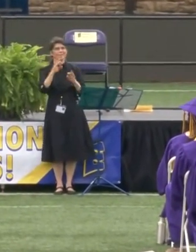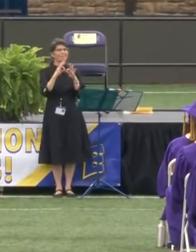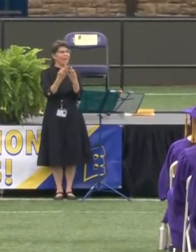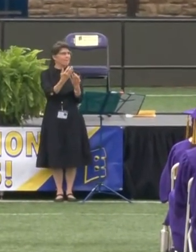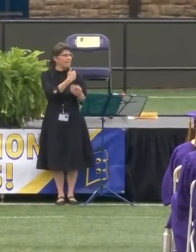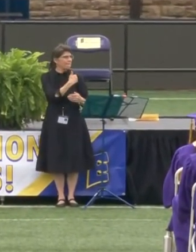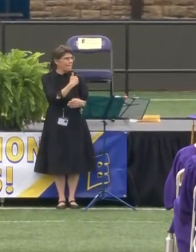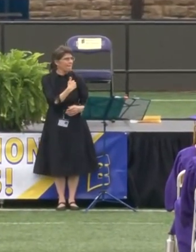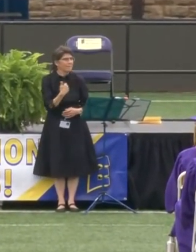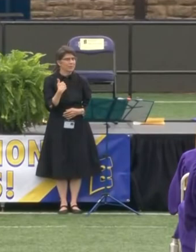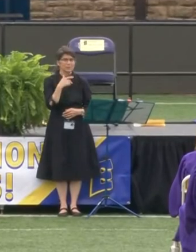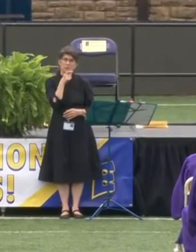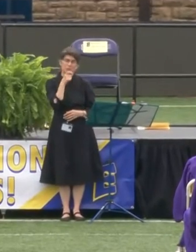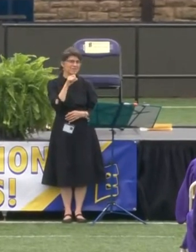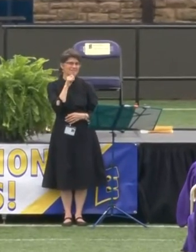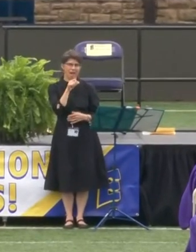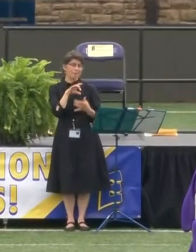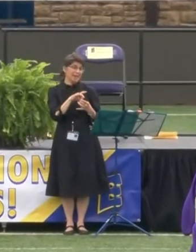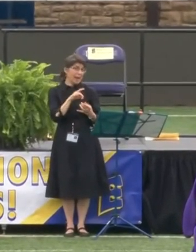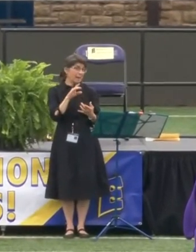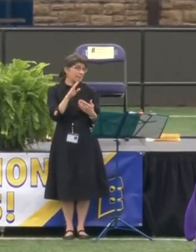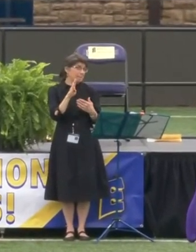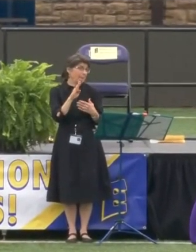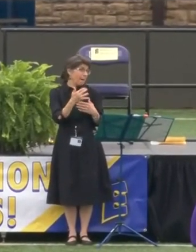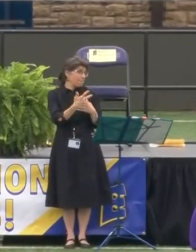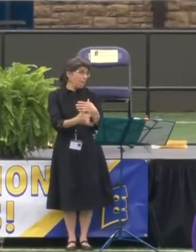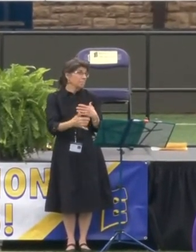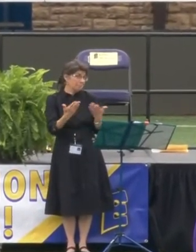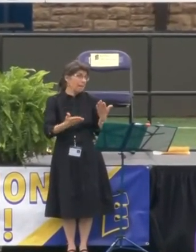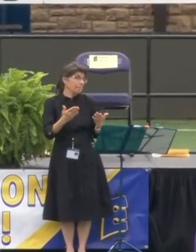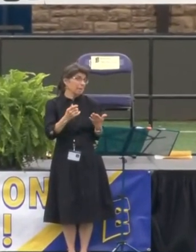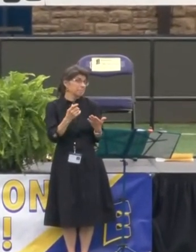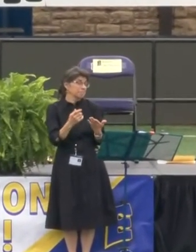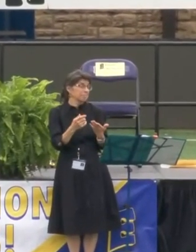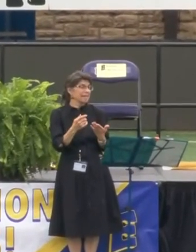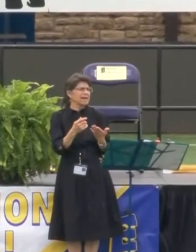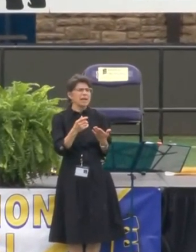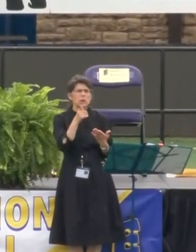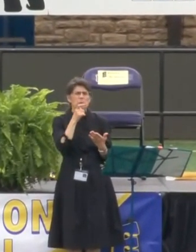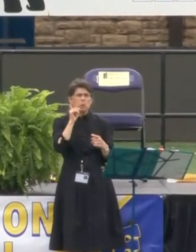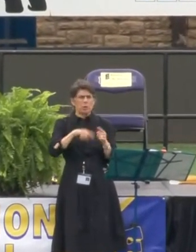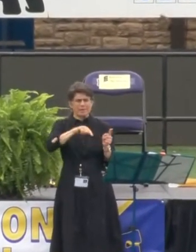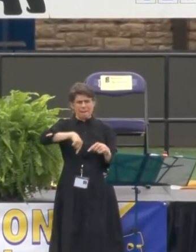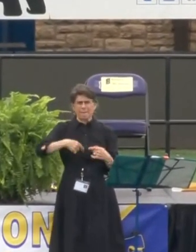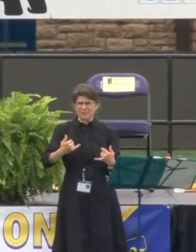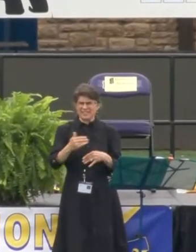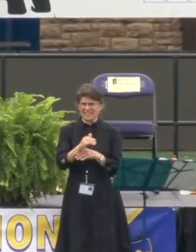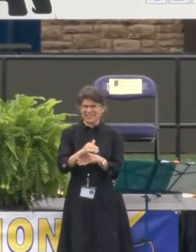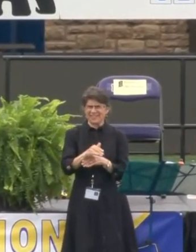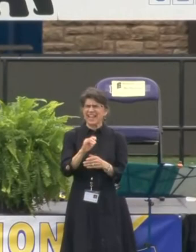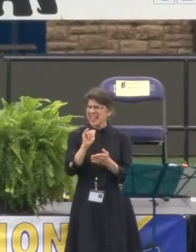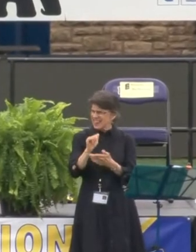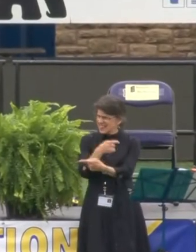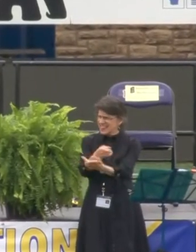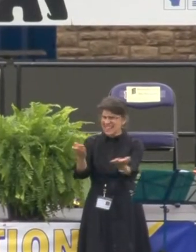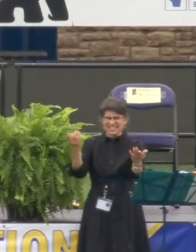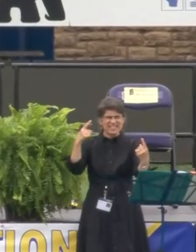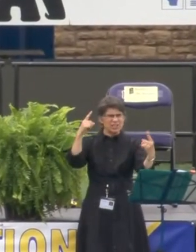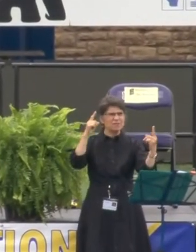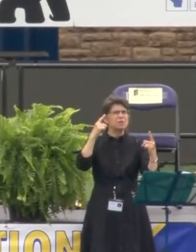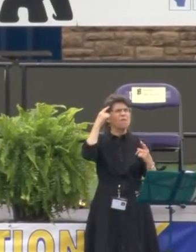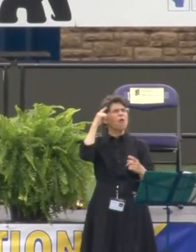family members who are not related by blood, and those who could not be here this evening. This achievement belongs to anyone who helped you all to get